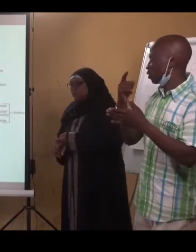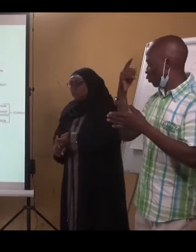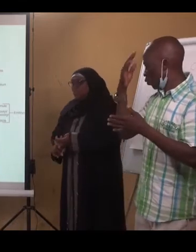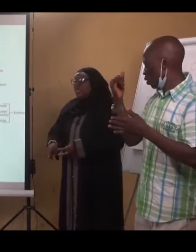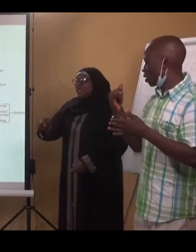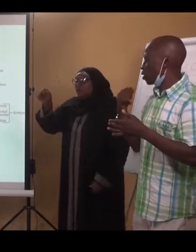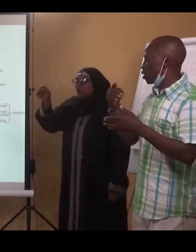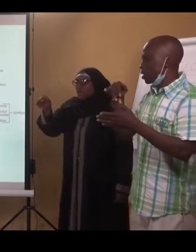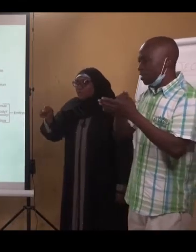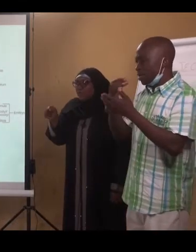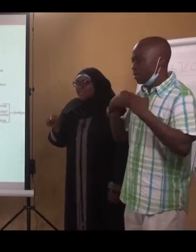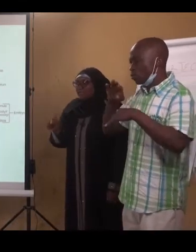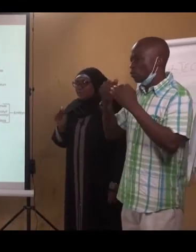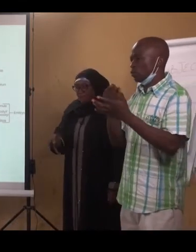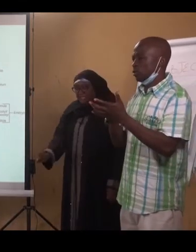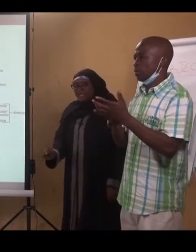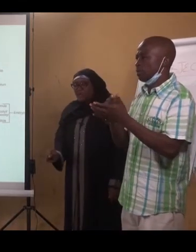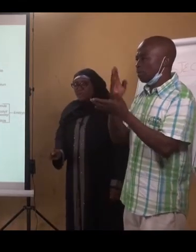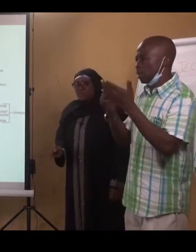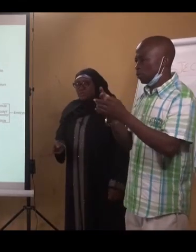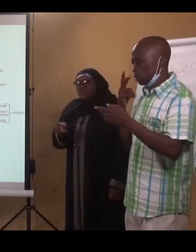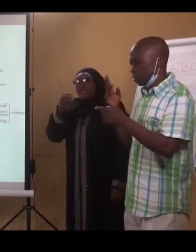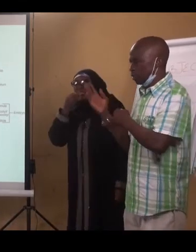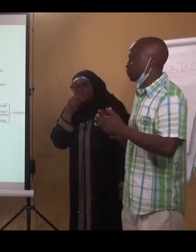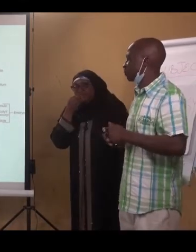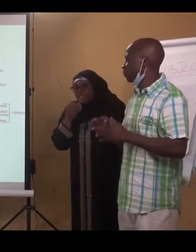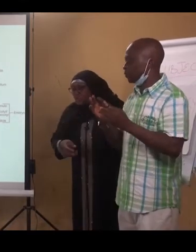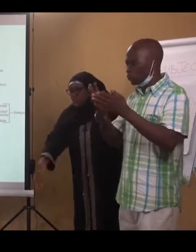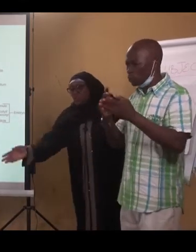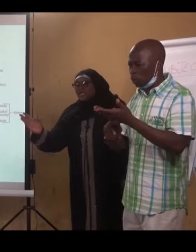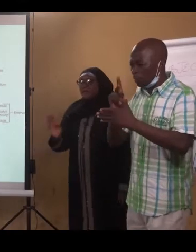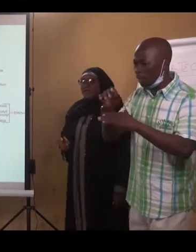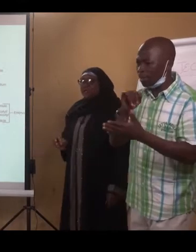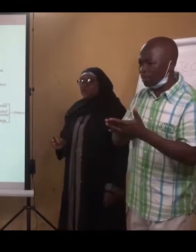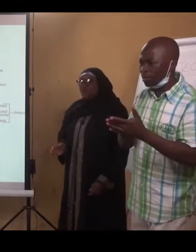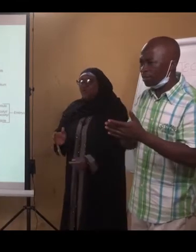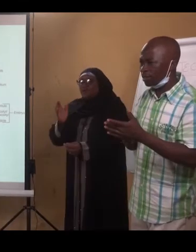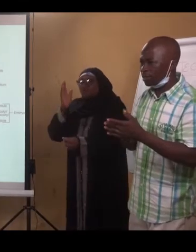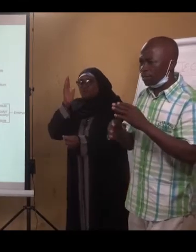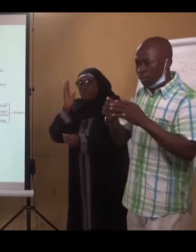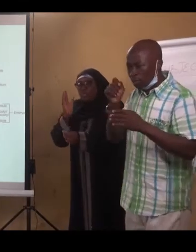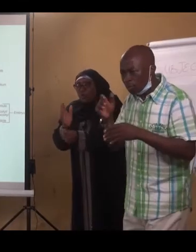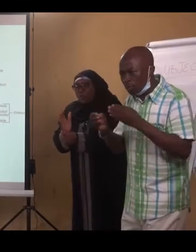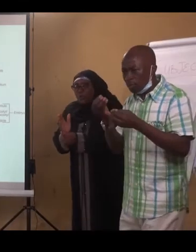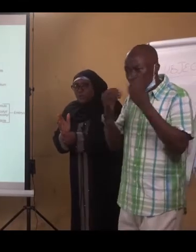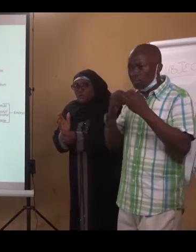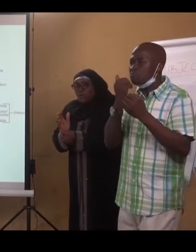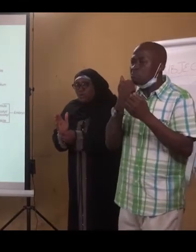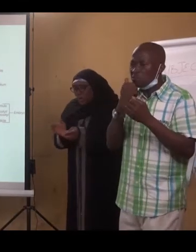cotyledon. If you want to plant the mango, immediately after eating, you just go and start planting it. No, you have to open, or when